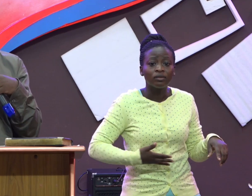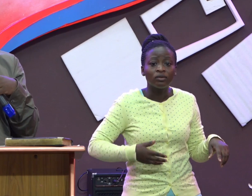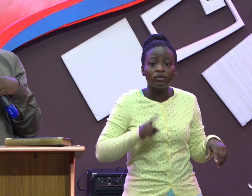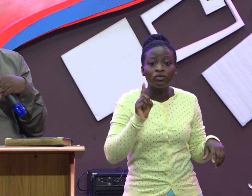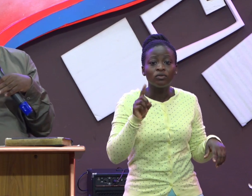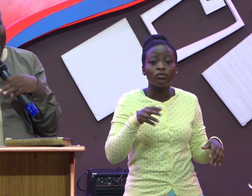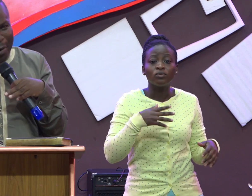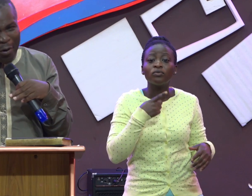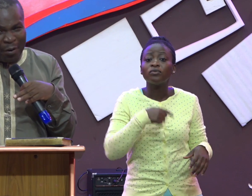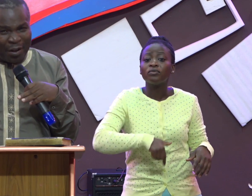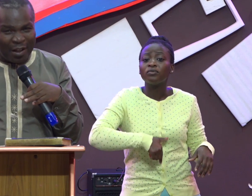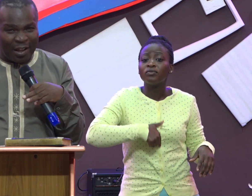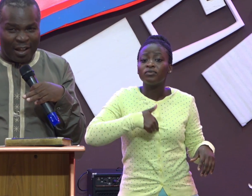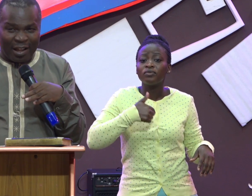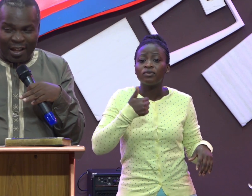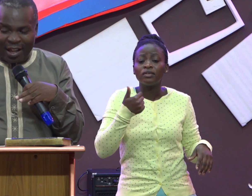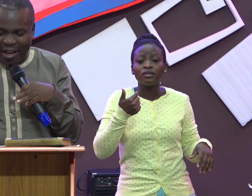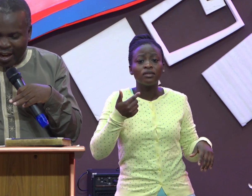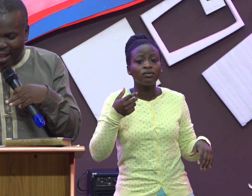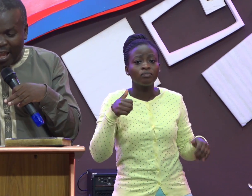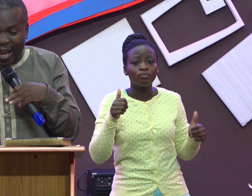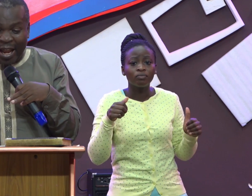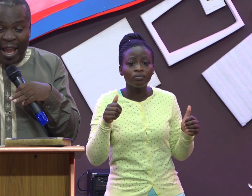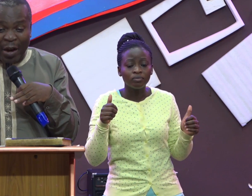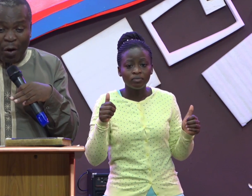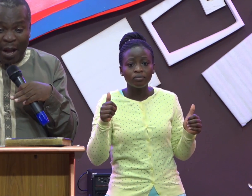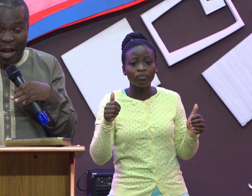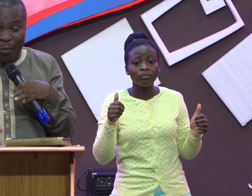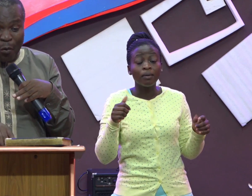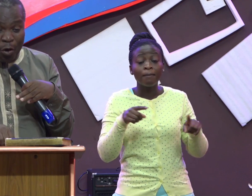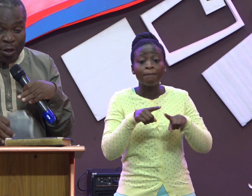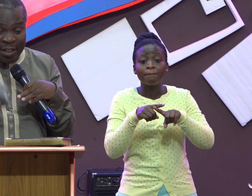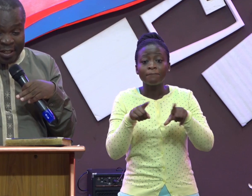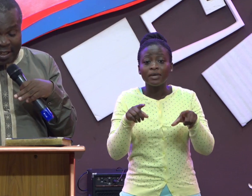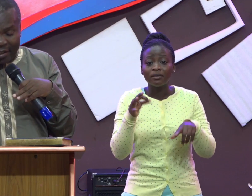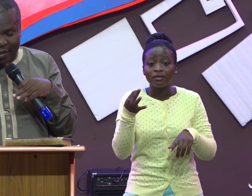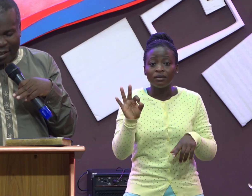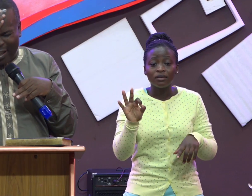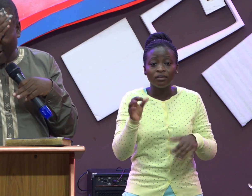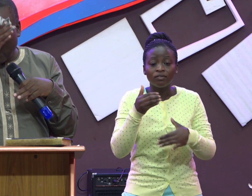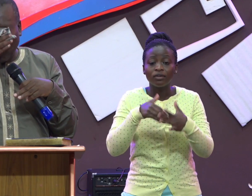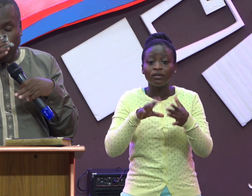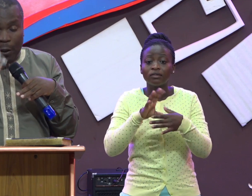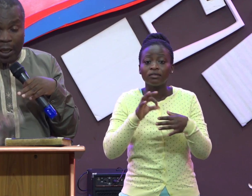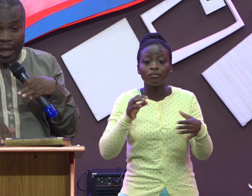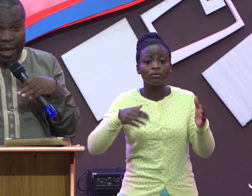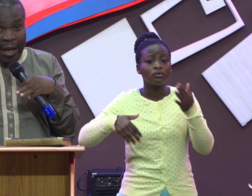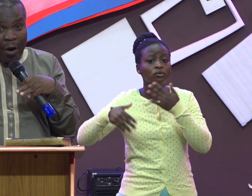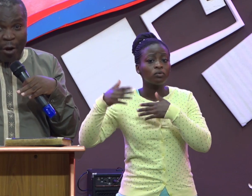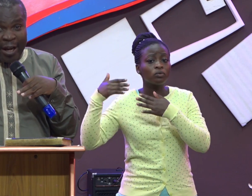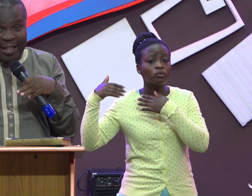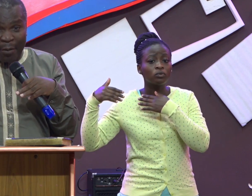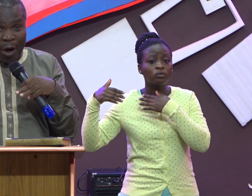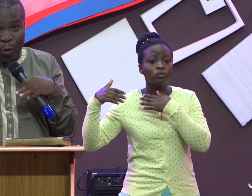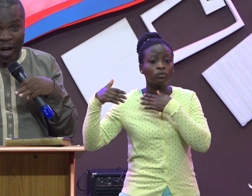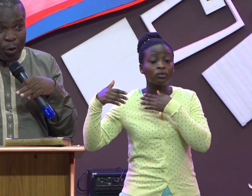the Lord. Ngoli mu Bible. When you're in the Bible reading it. Naye obanga mu moyo diride. But if your spirit has drifted back.